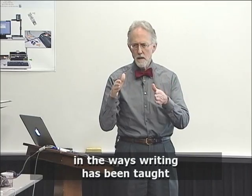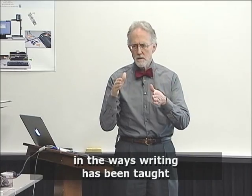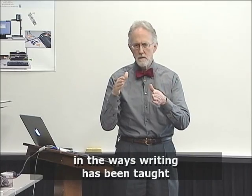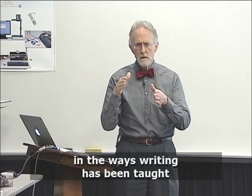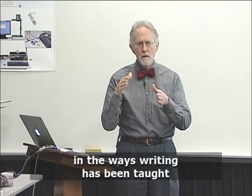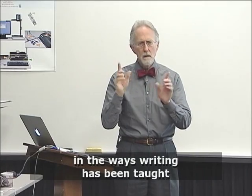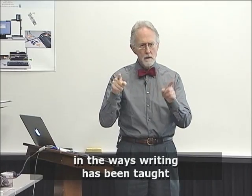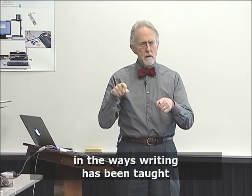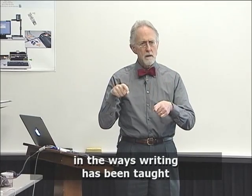ways